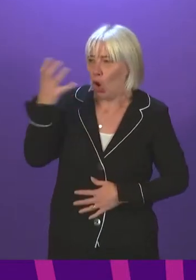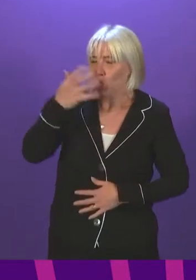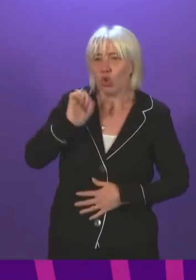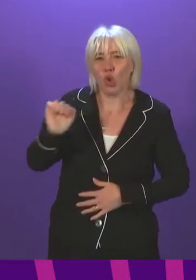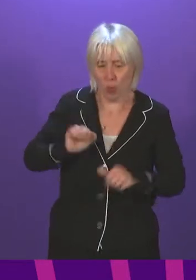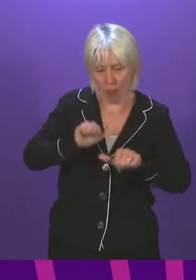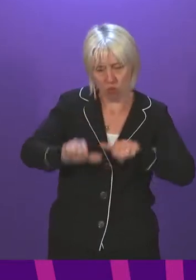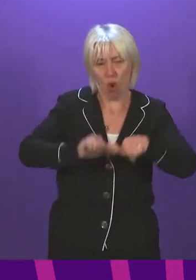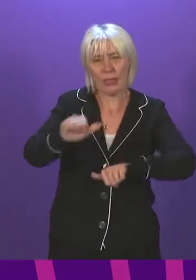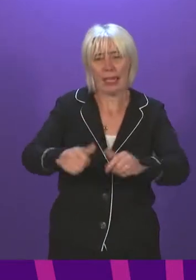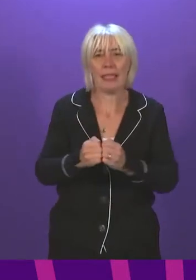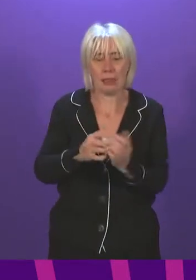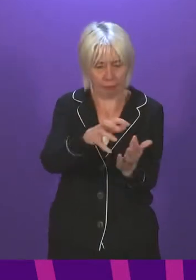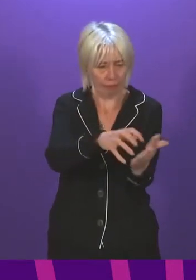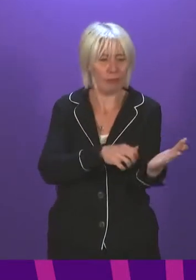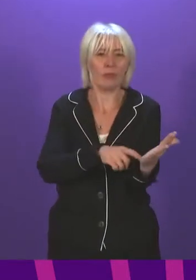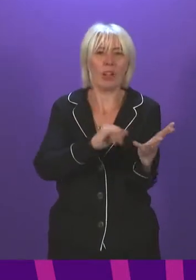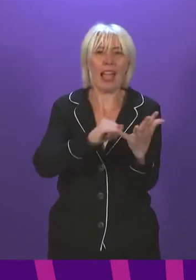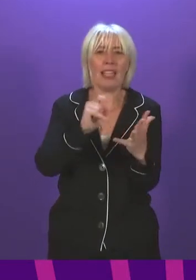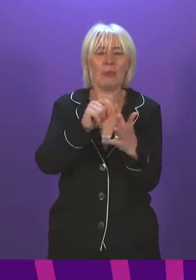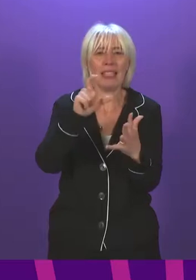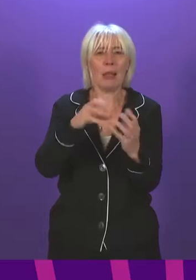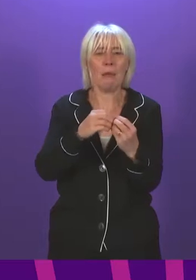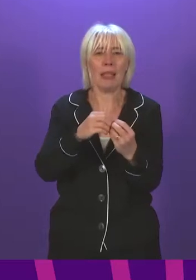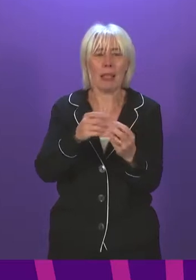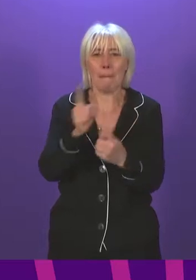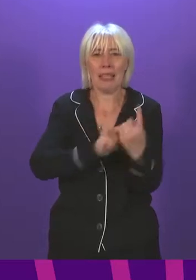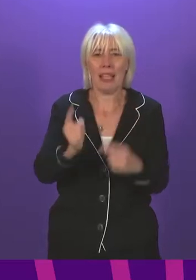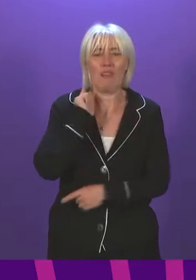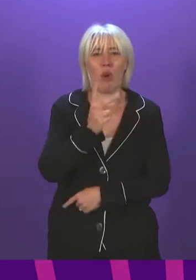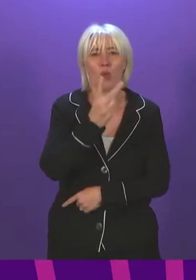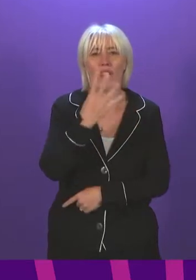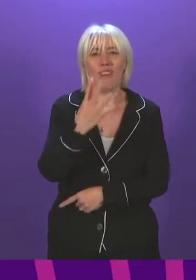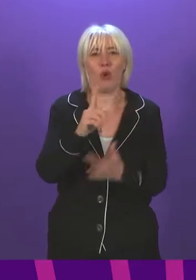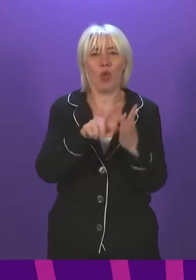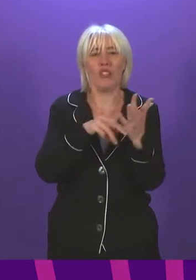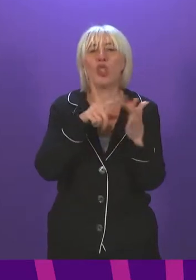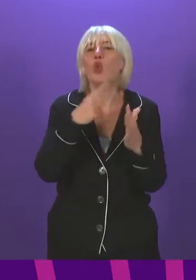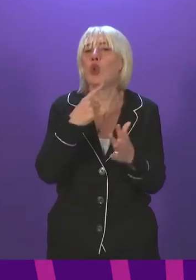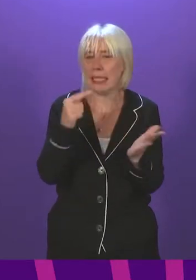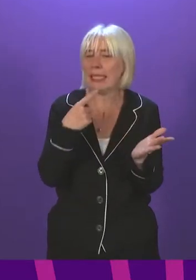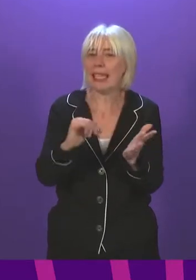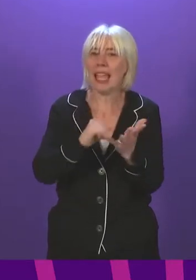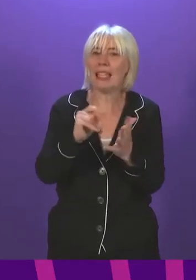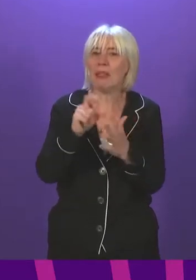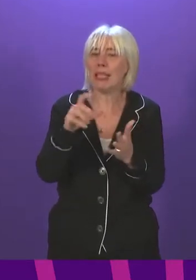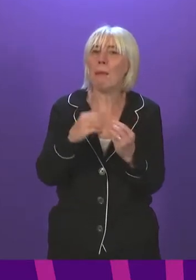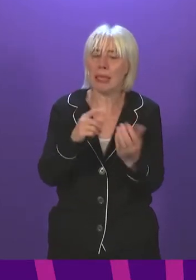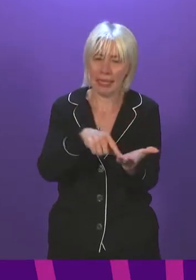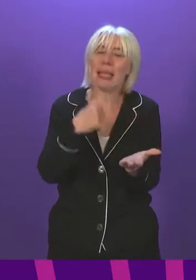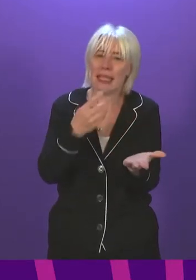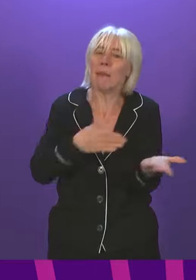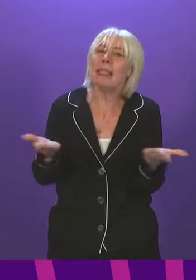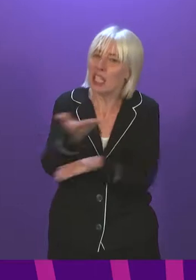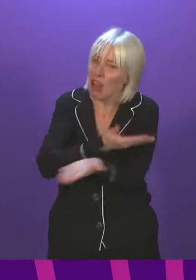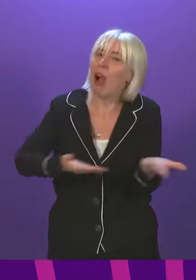conducted. The minutes of the SPCB's meeting on the 24th of June note that the SPCB discussed the matter and